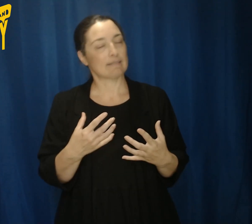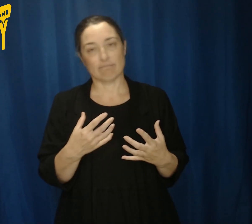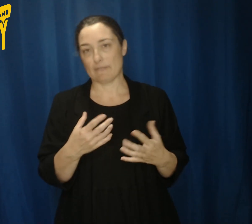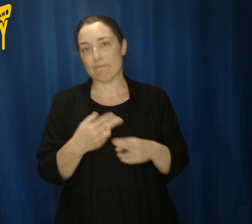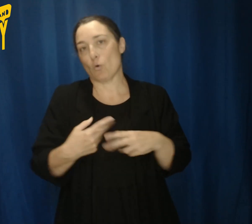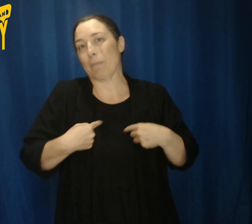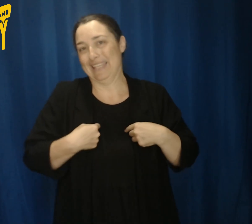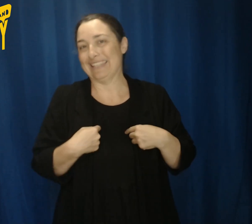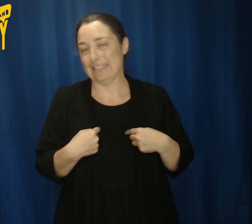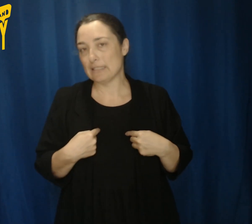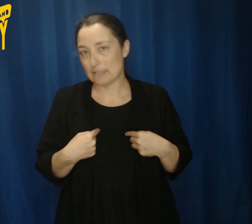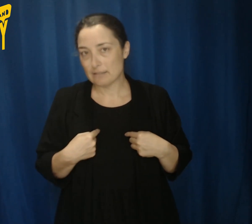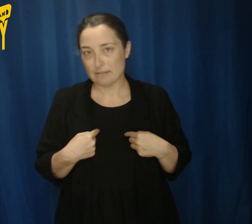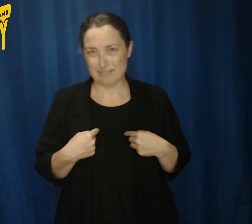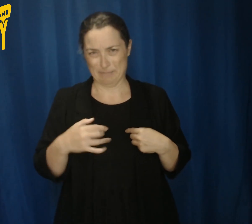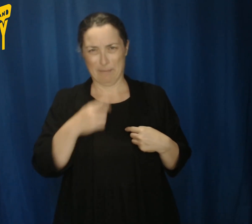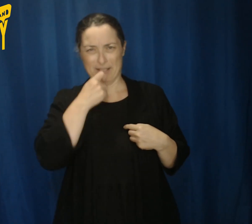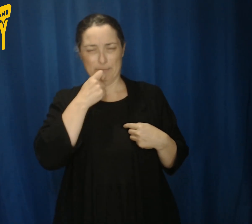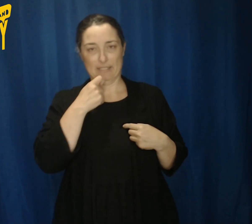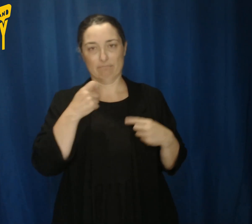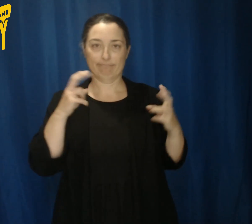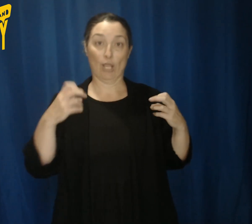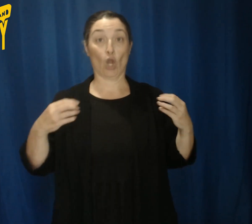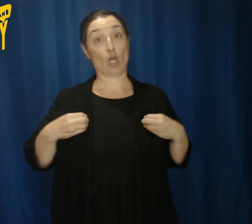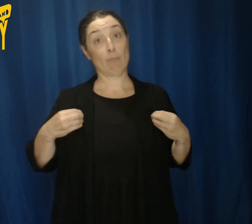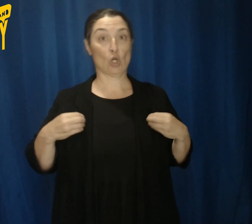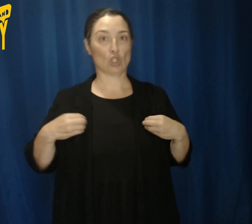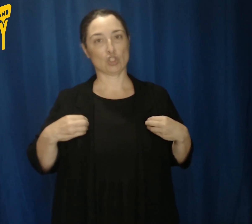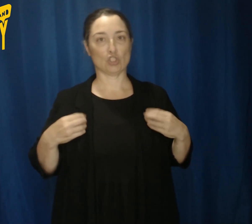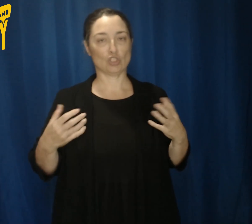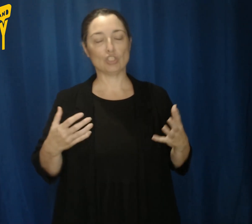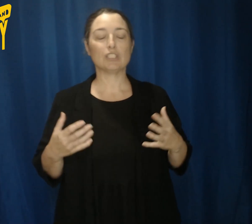really commercial and sort of like I'm just using stuff. But,